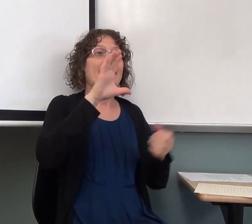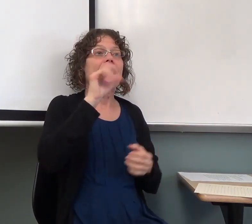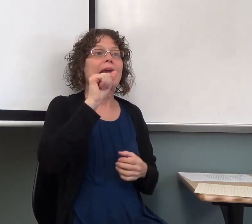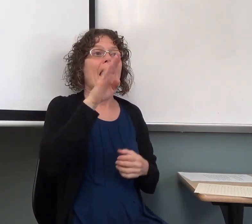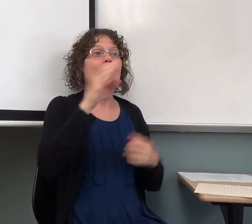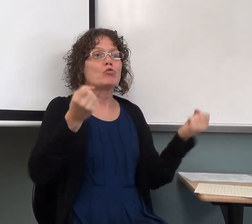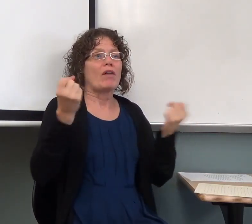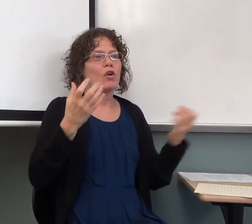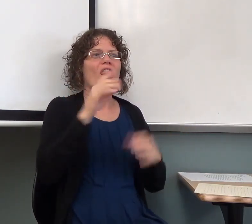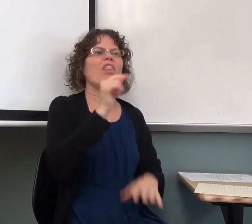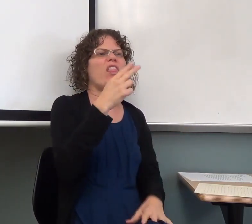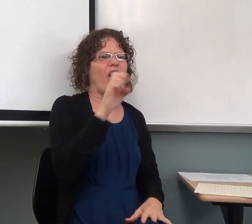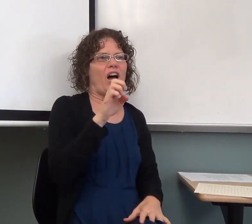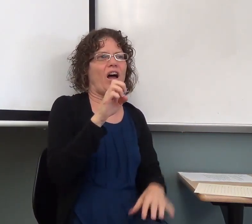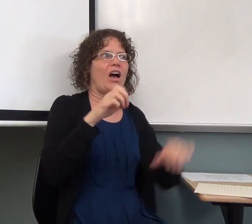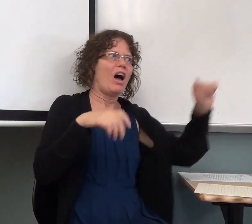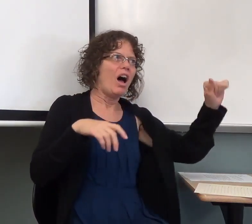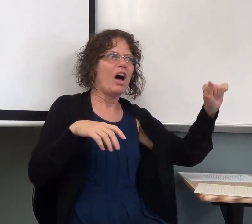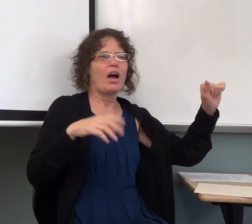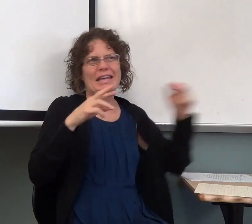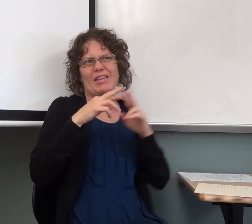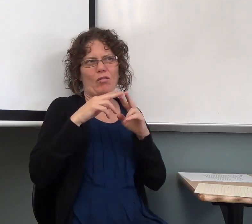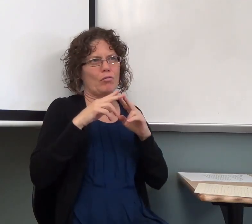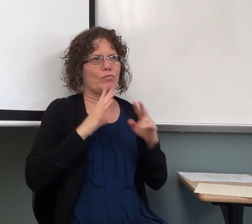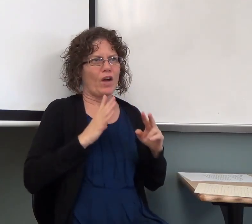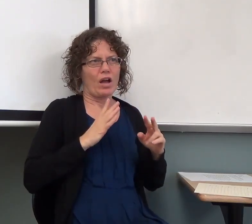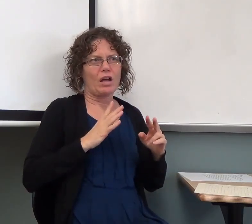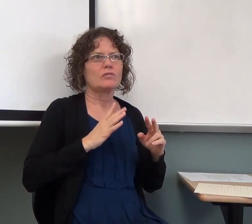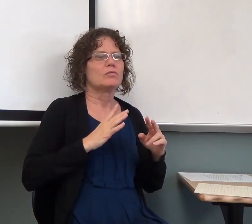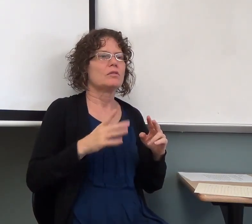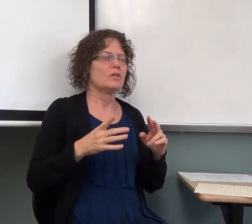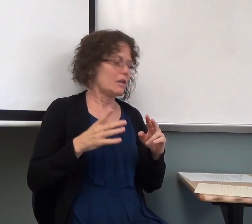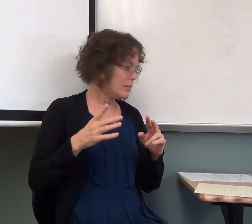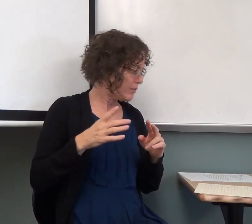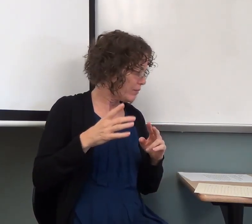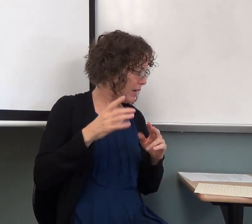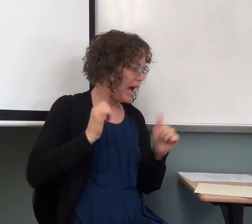The cab driver or a cab driver, right? What about actors?